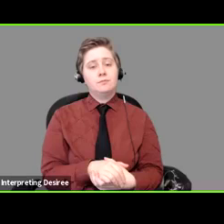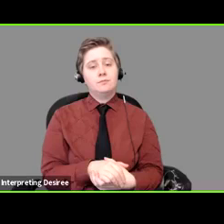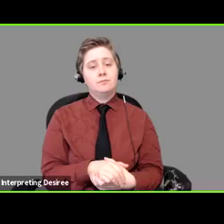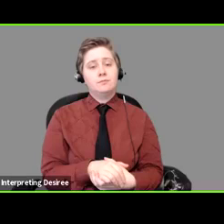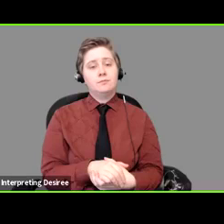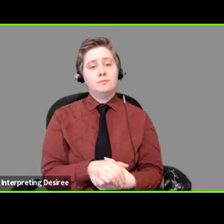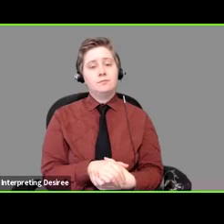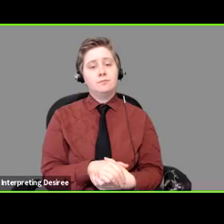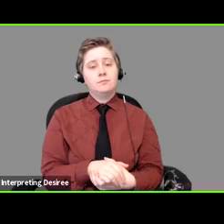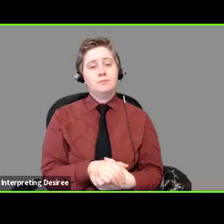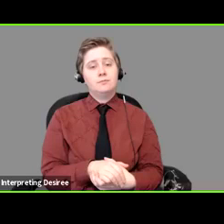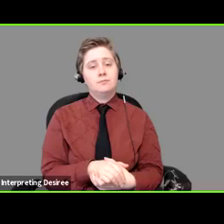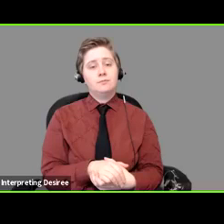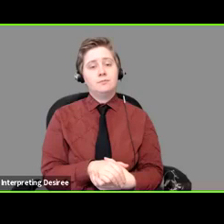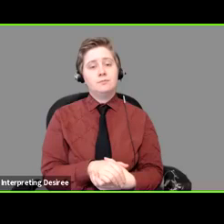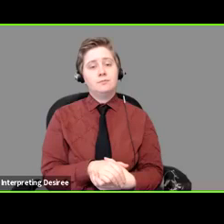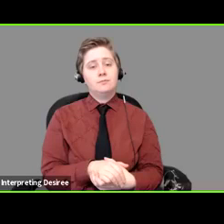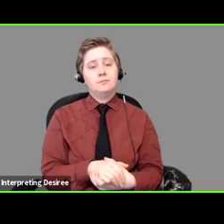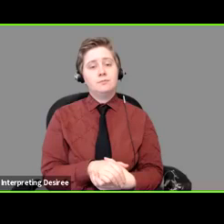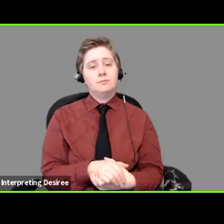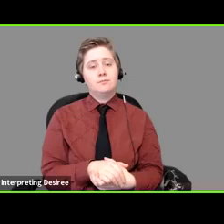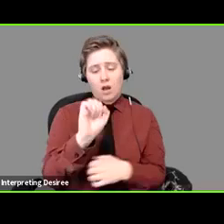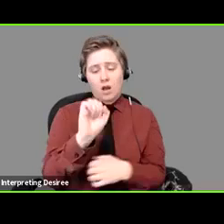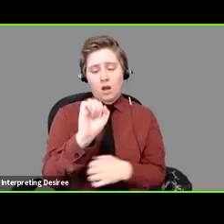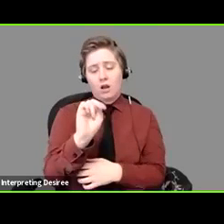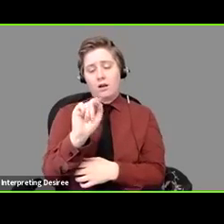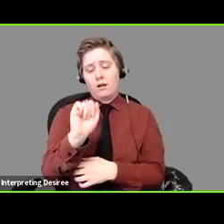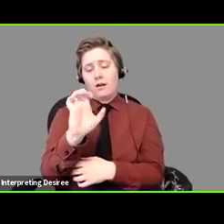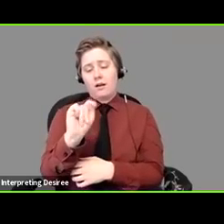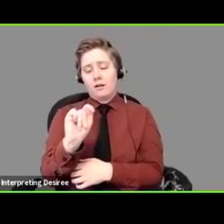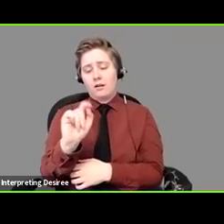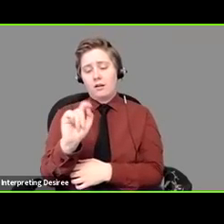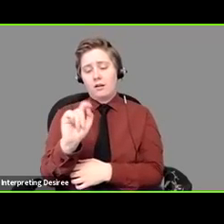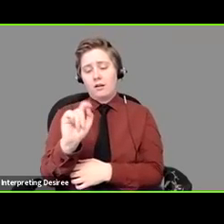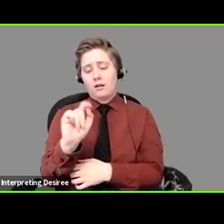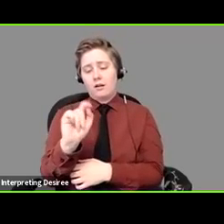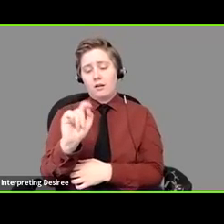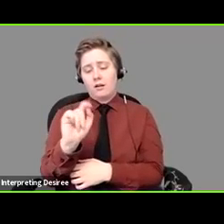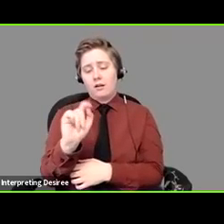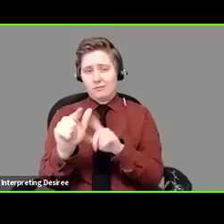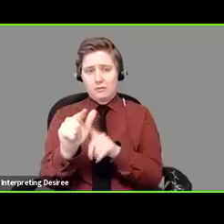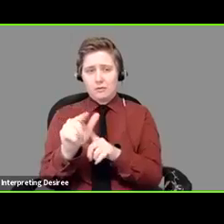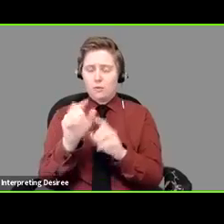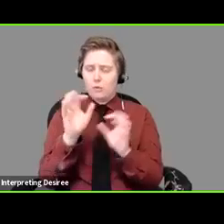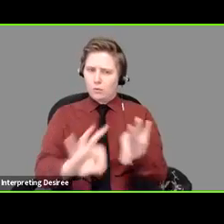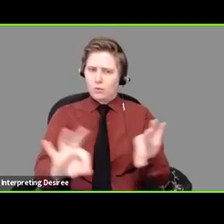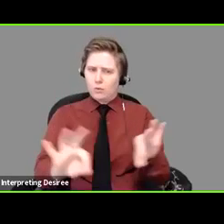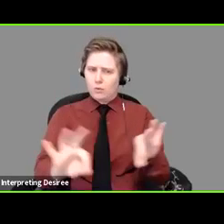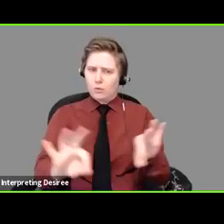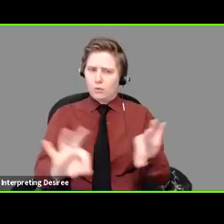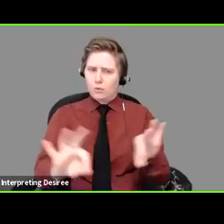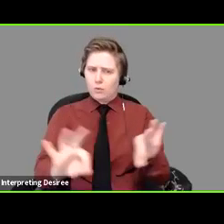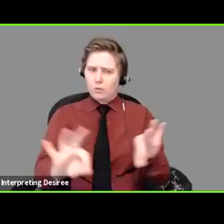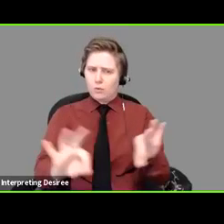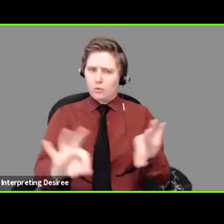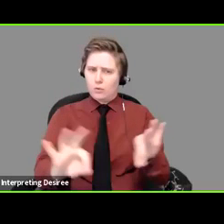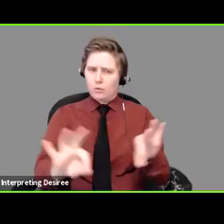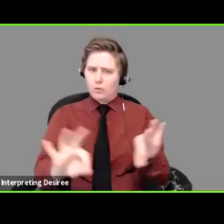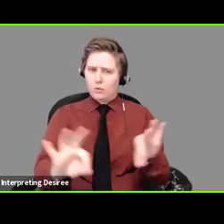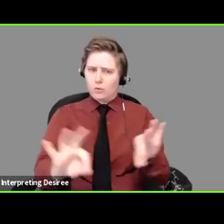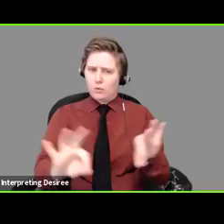have the ability to do contact tracing. We've had that, and contact tracing is so important for us in the sense